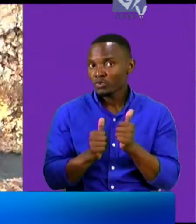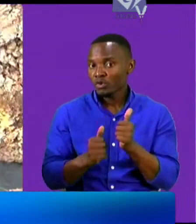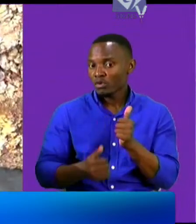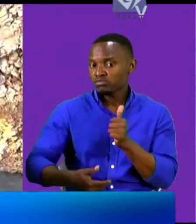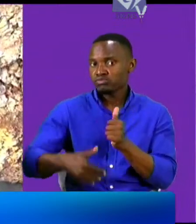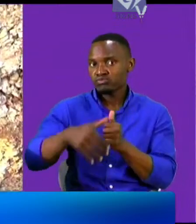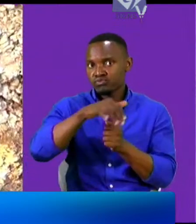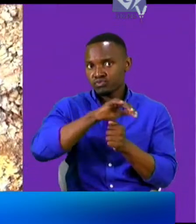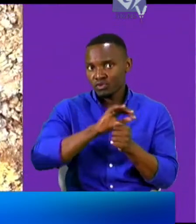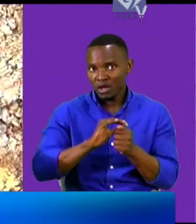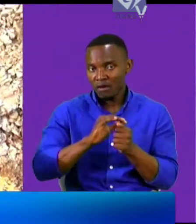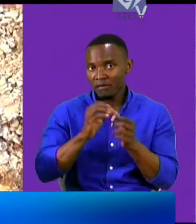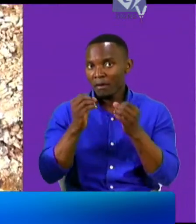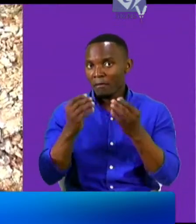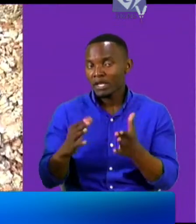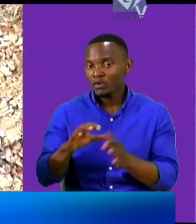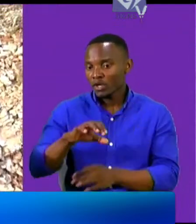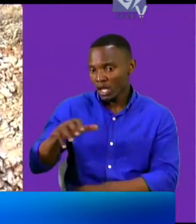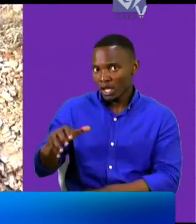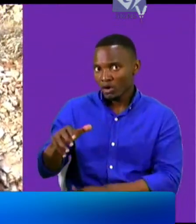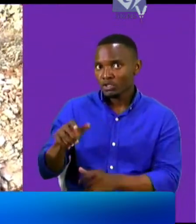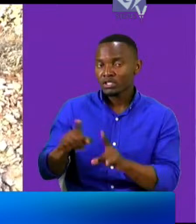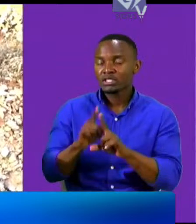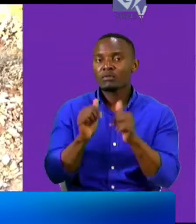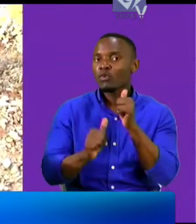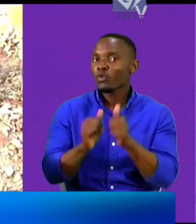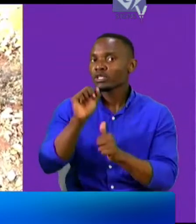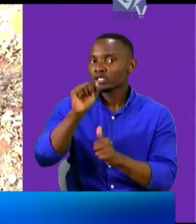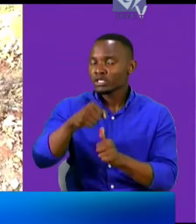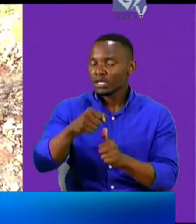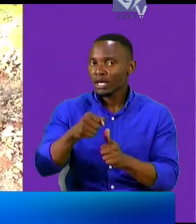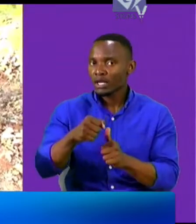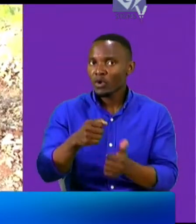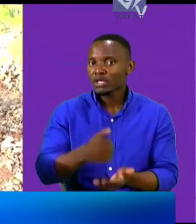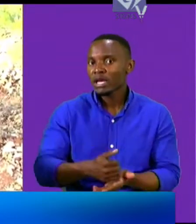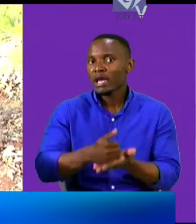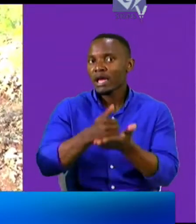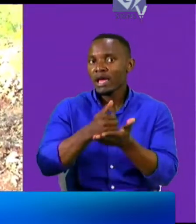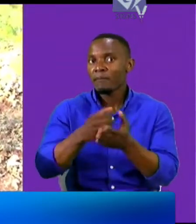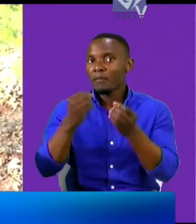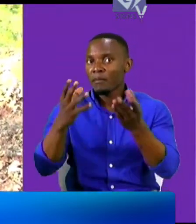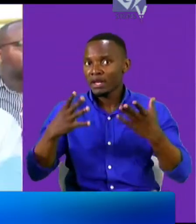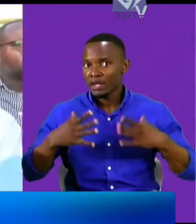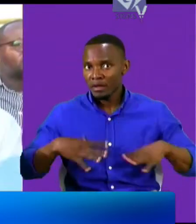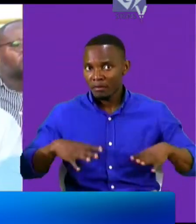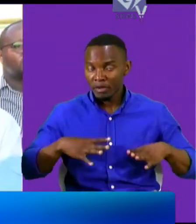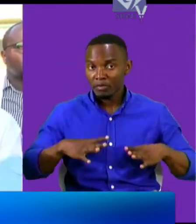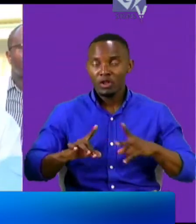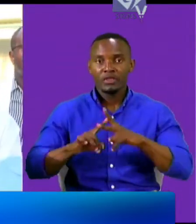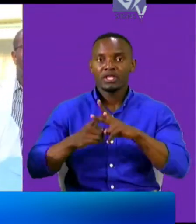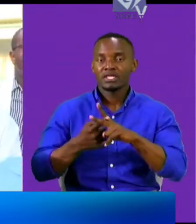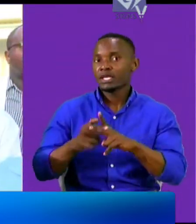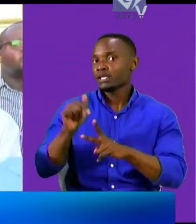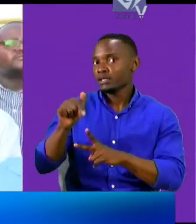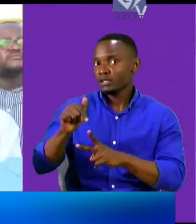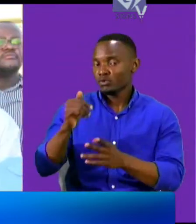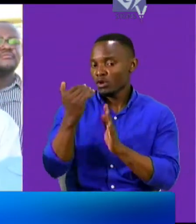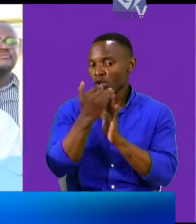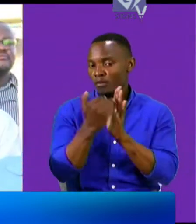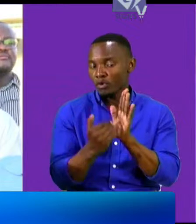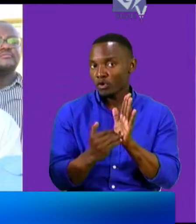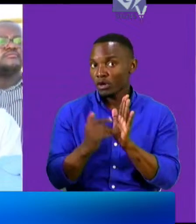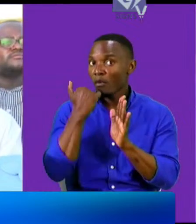number of counties and that can cater a larger population, the initiative completed this program that has been